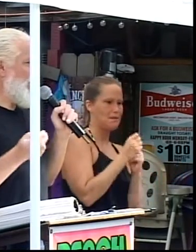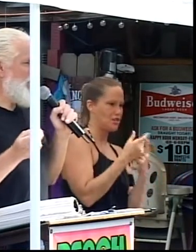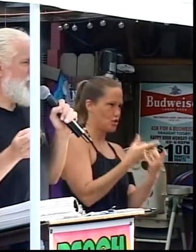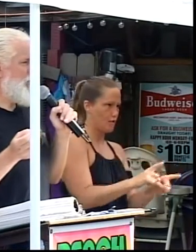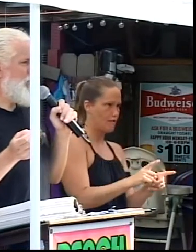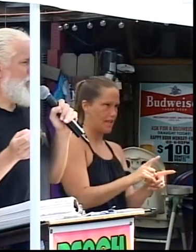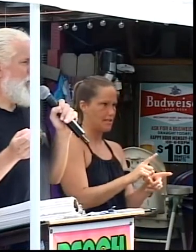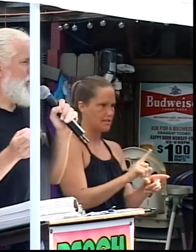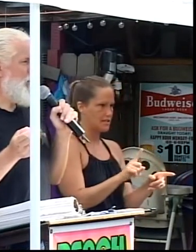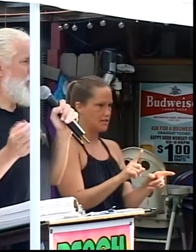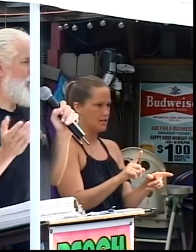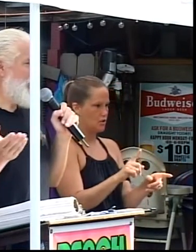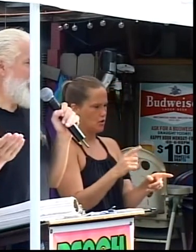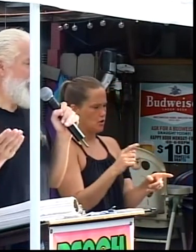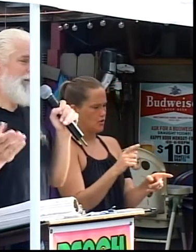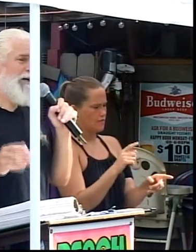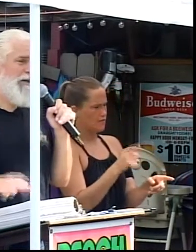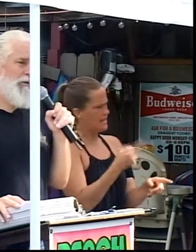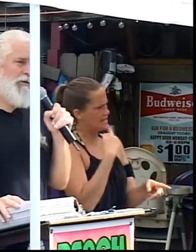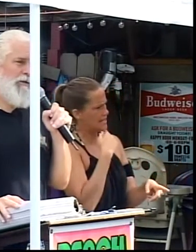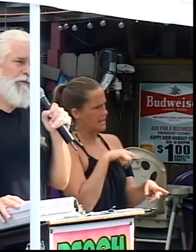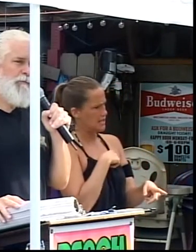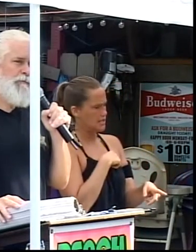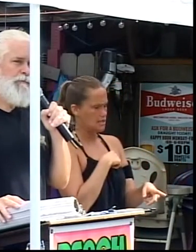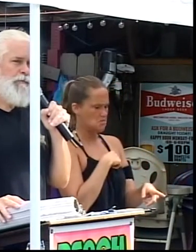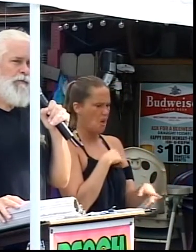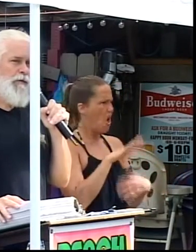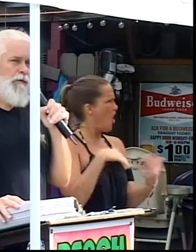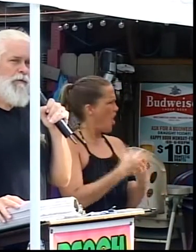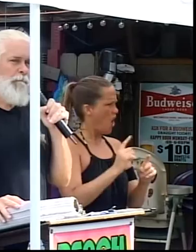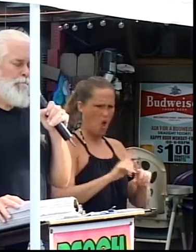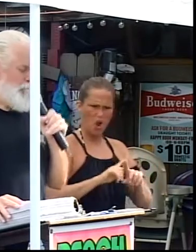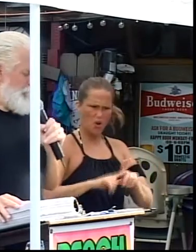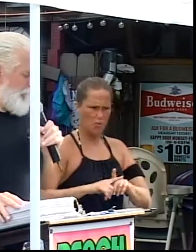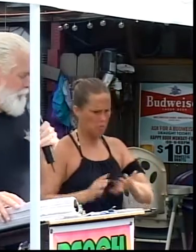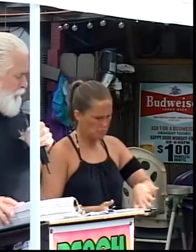above God's, it's not going to work.